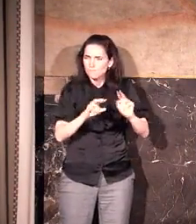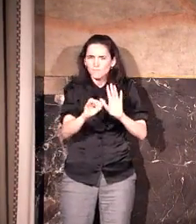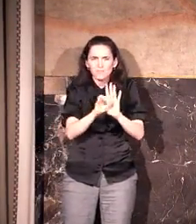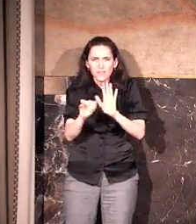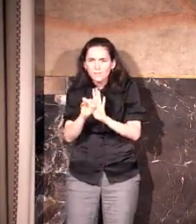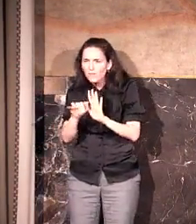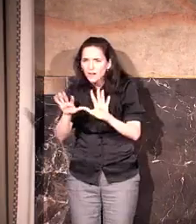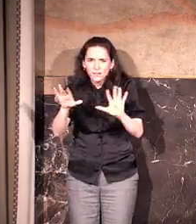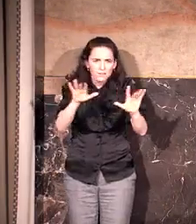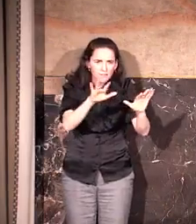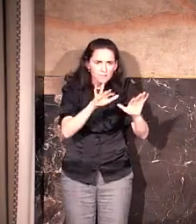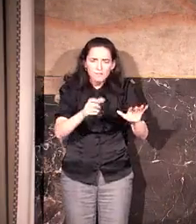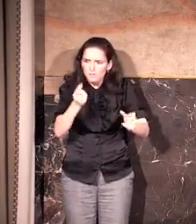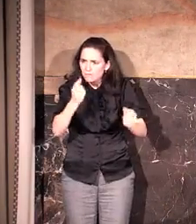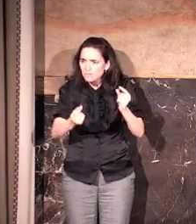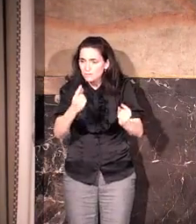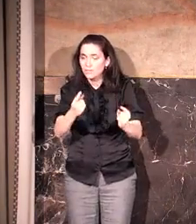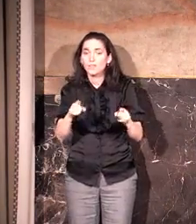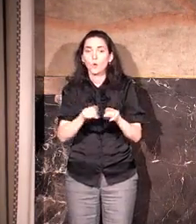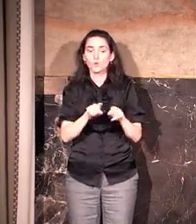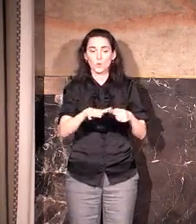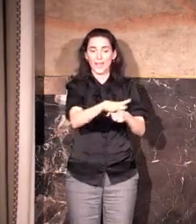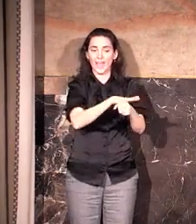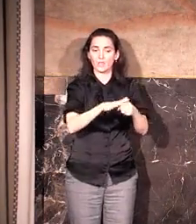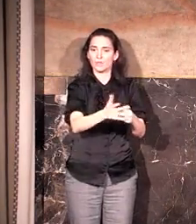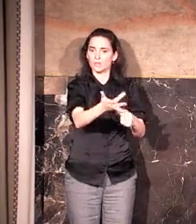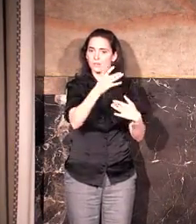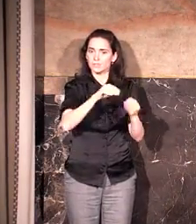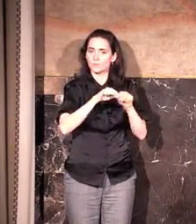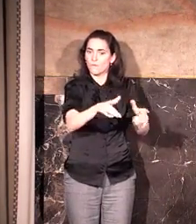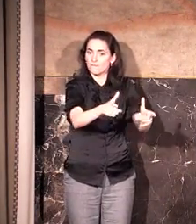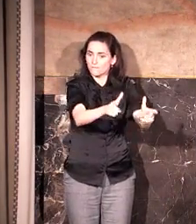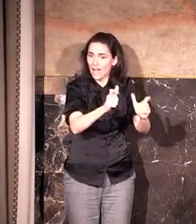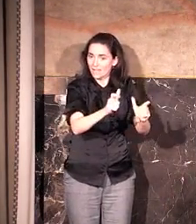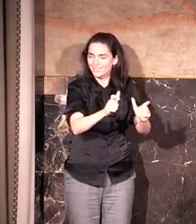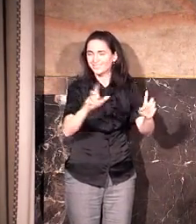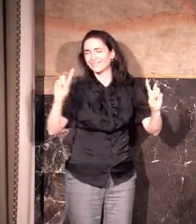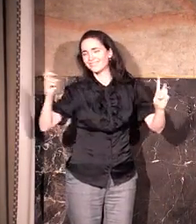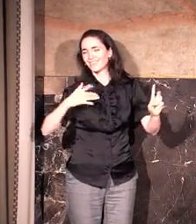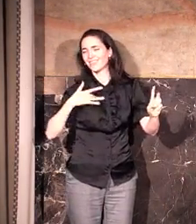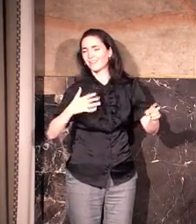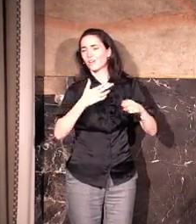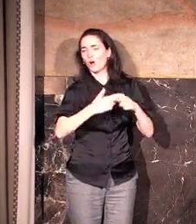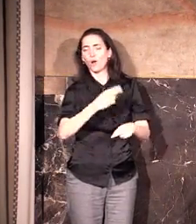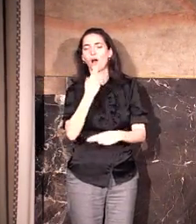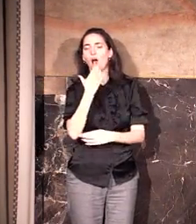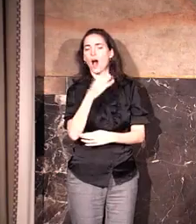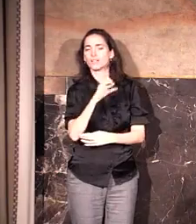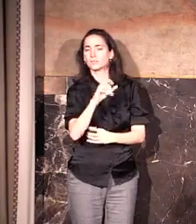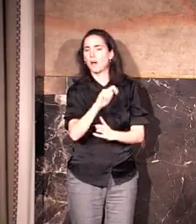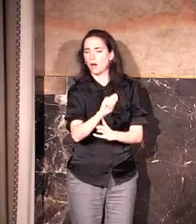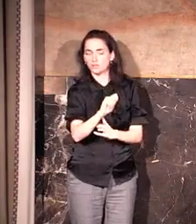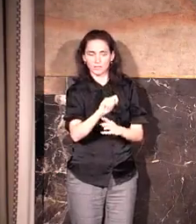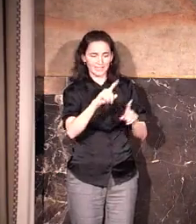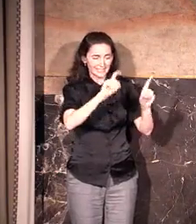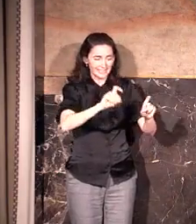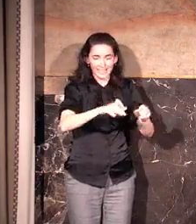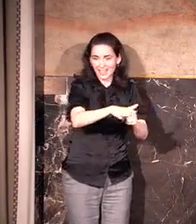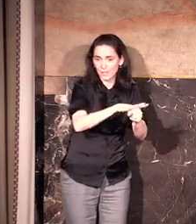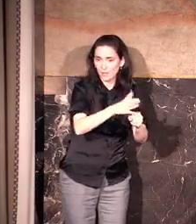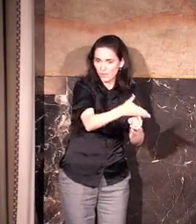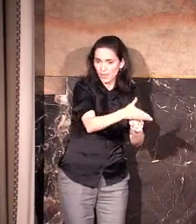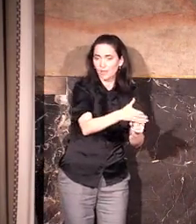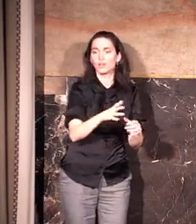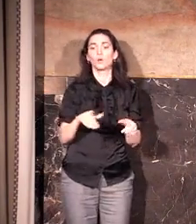Louisiana, go in and test hotspots, go in and test those congregant settings like nursing homes and so